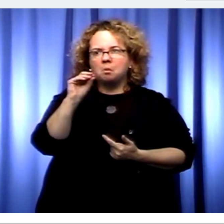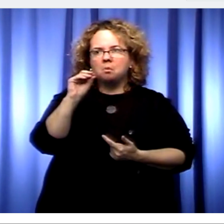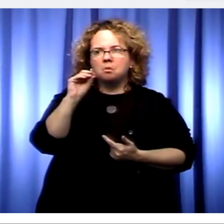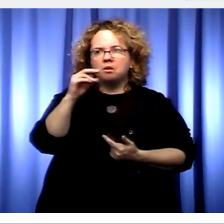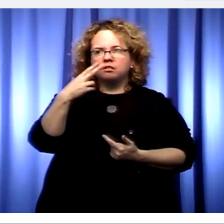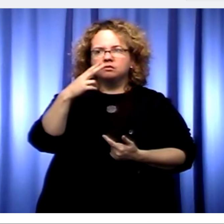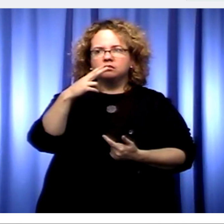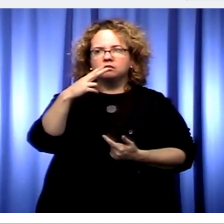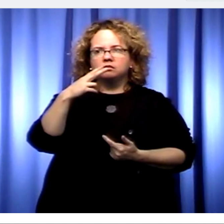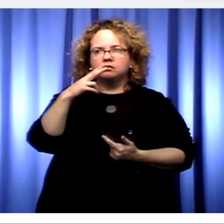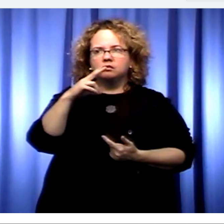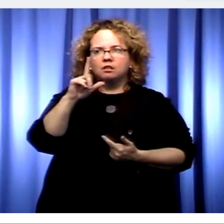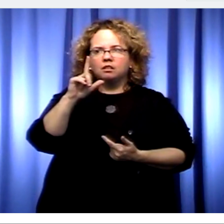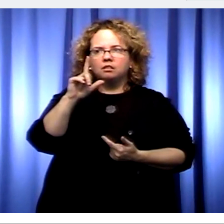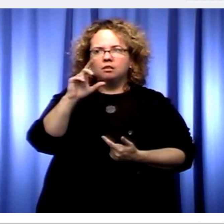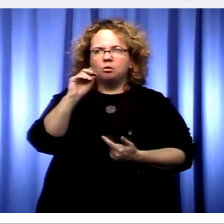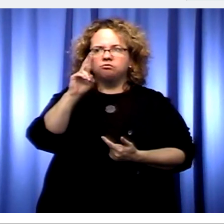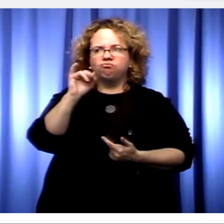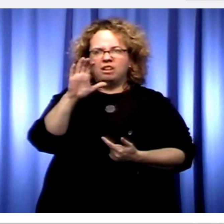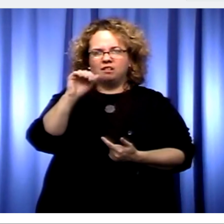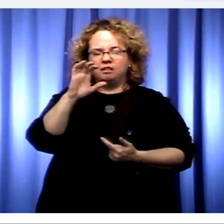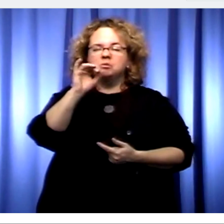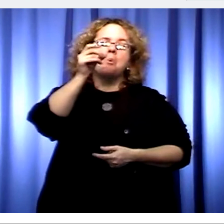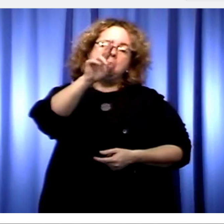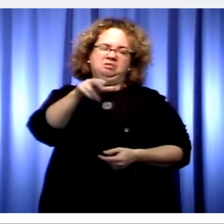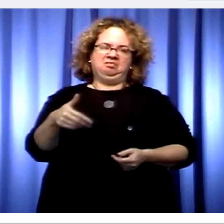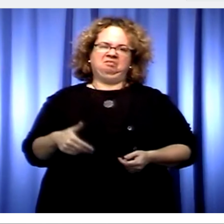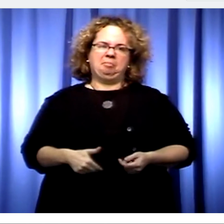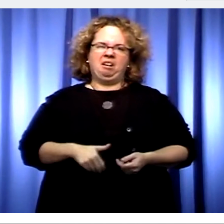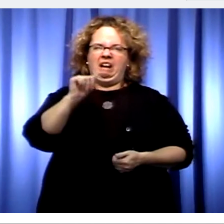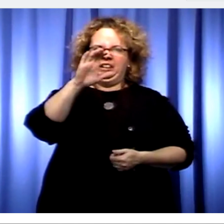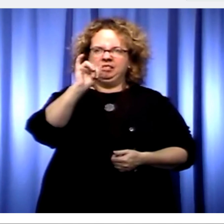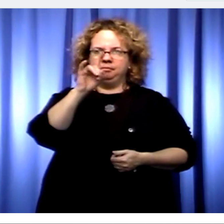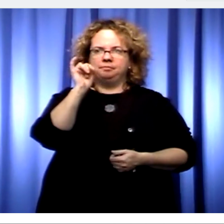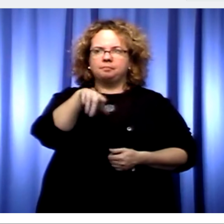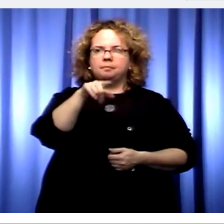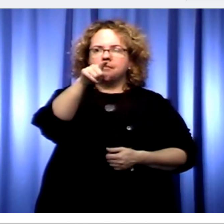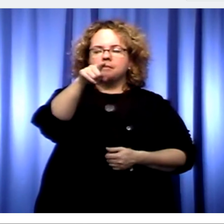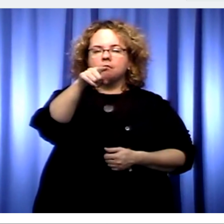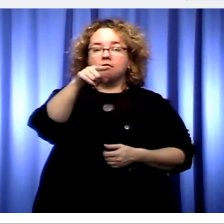So this lining on the inside of your stomach is made out of